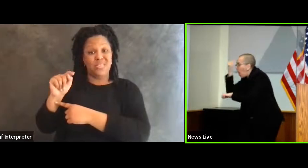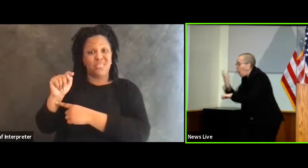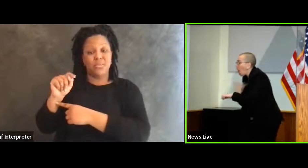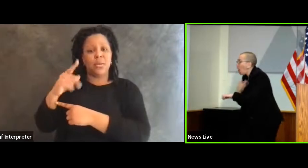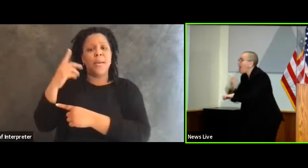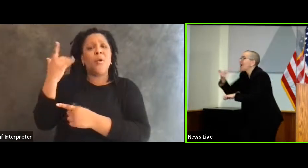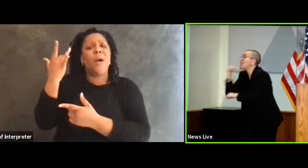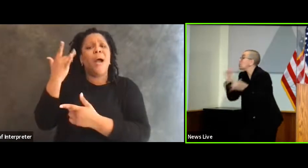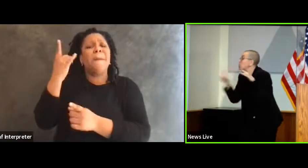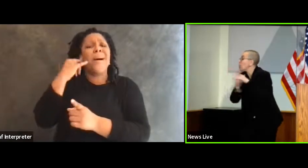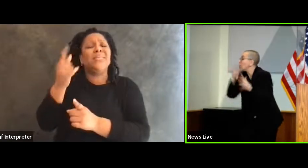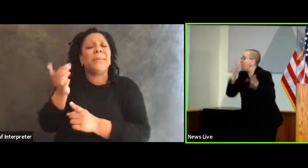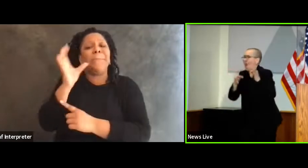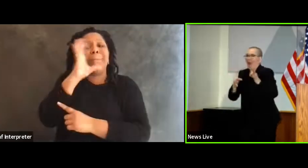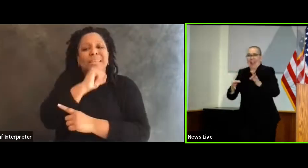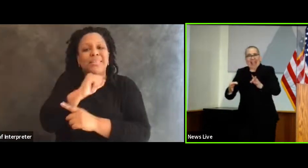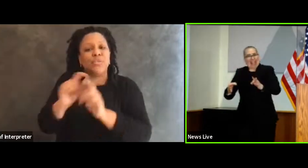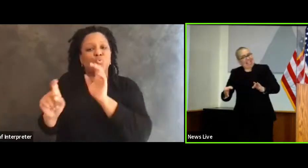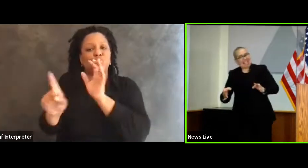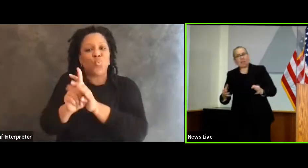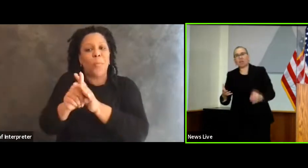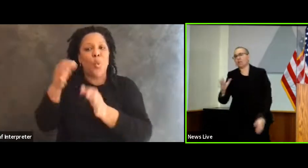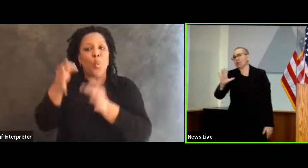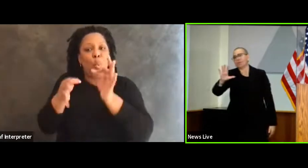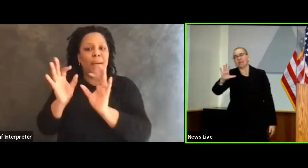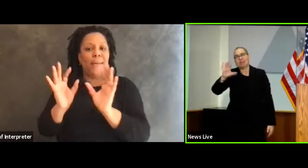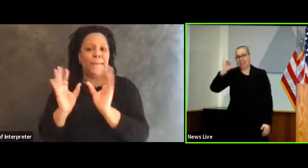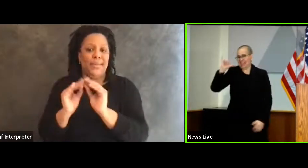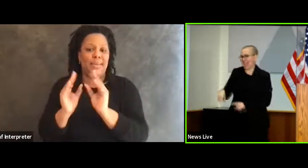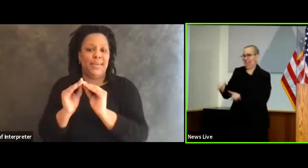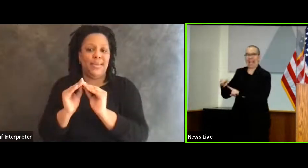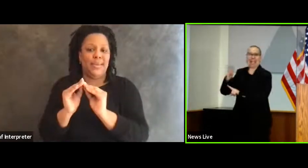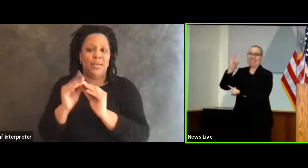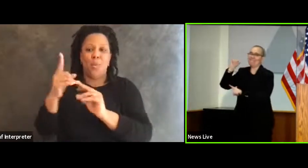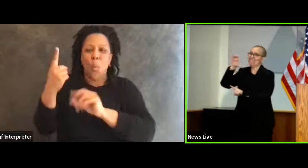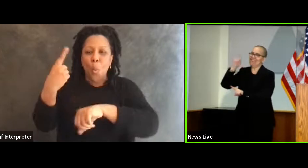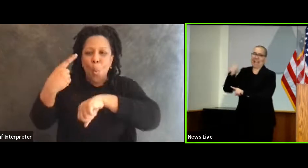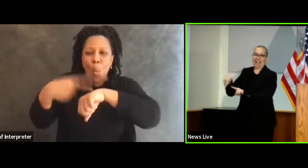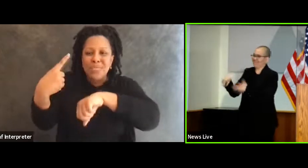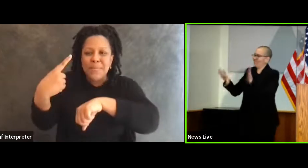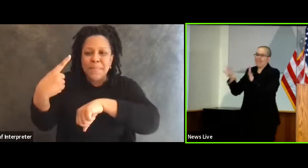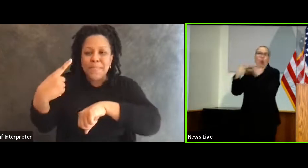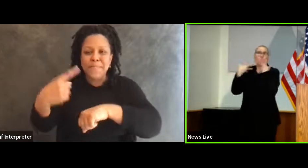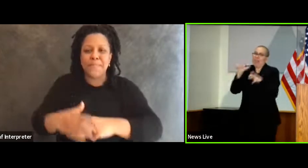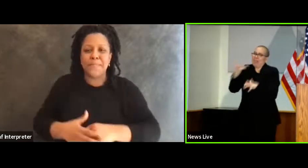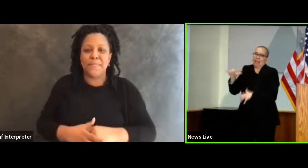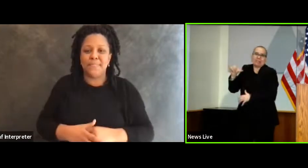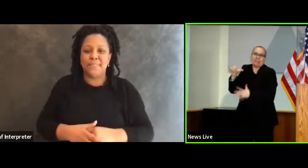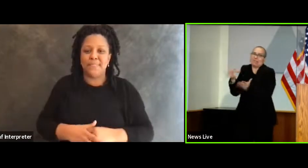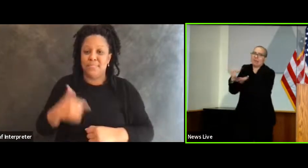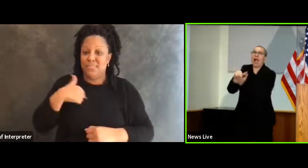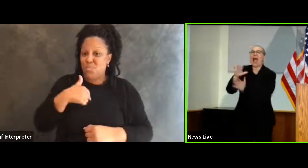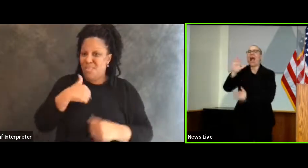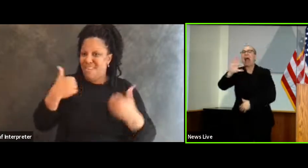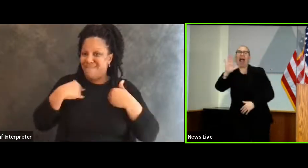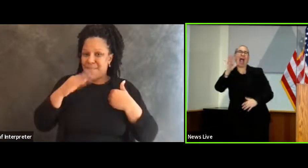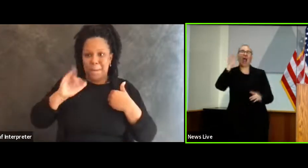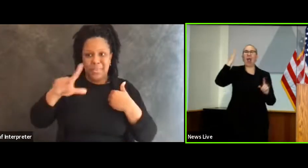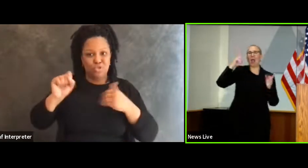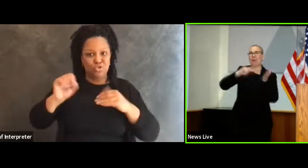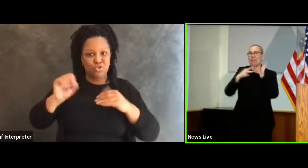have this conversation, because there are things we could do, and we have the bills, we have the language right now that would have prevented all of that